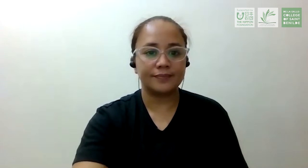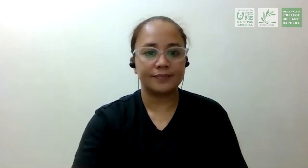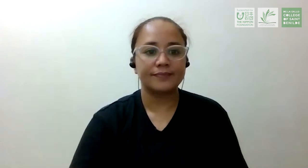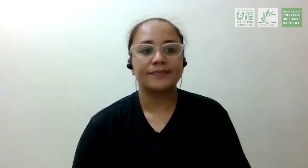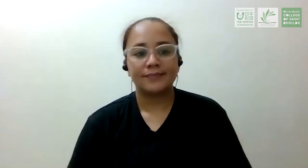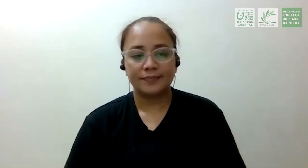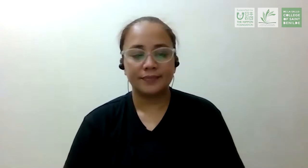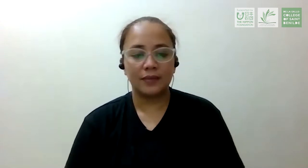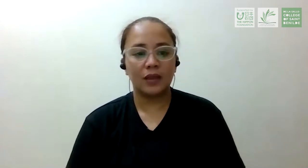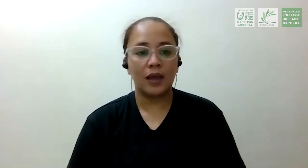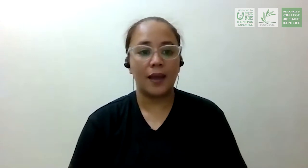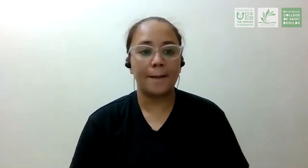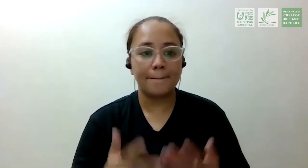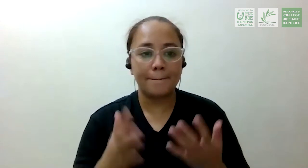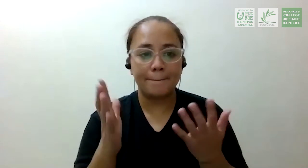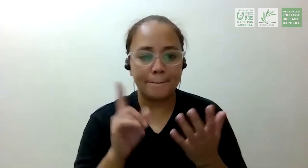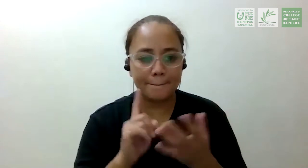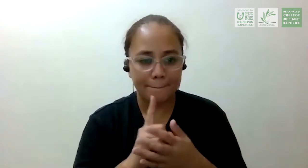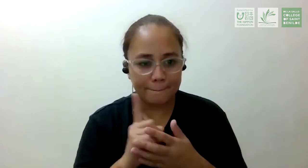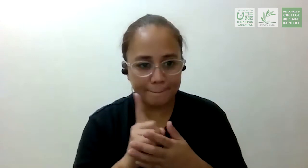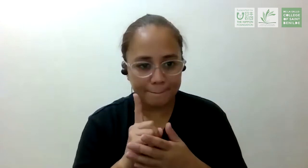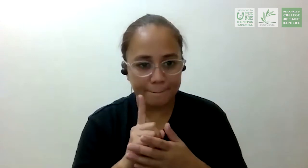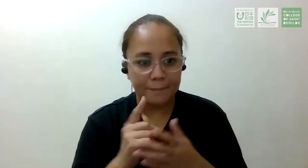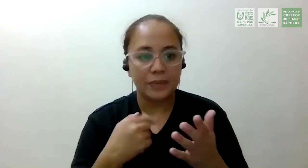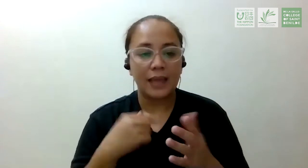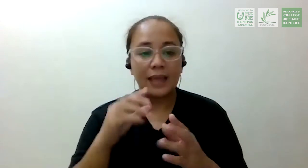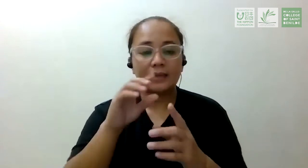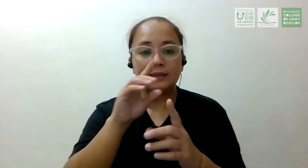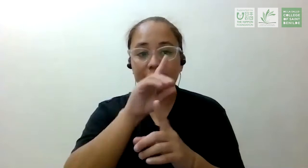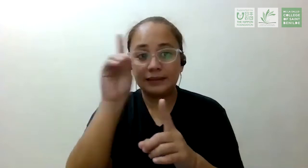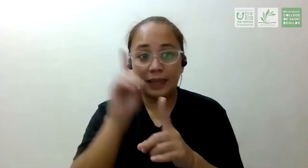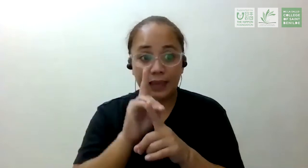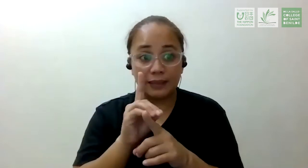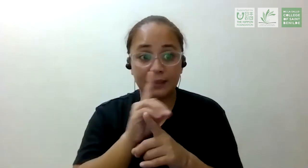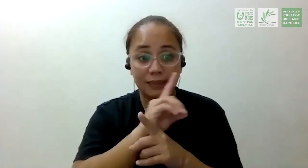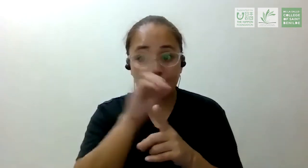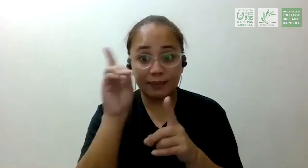And that's going to be, the date is going to be